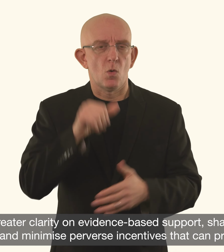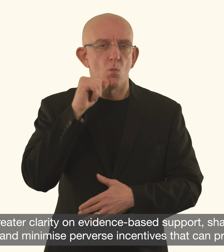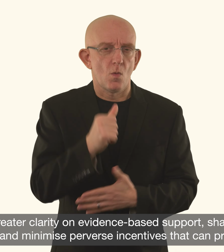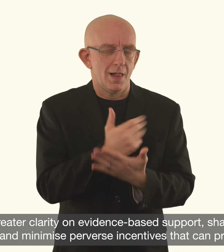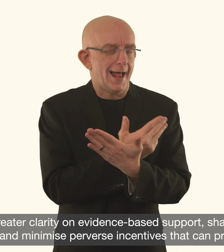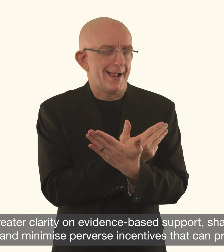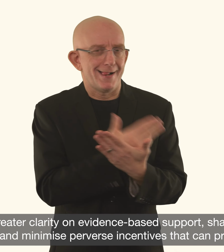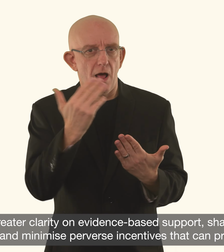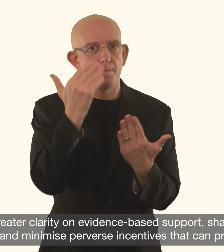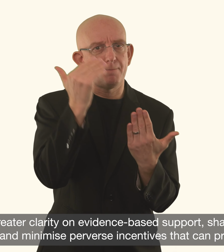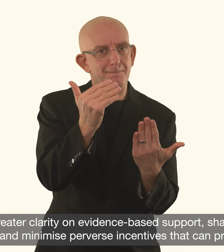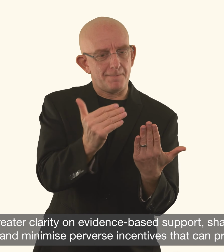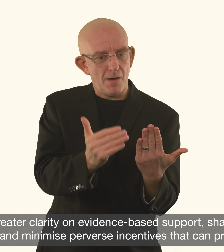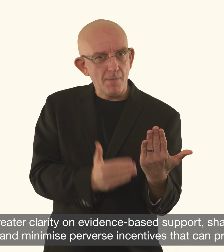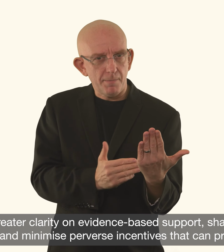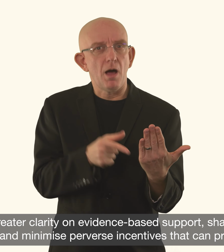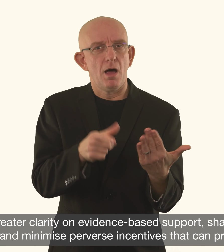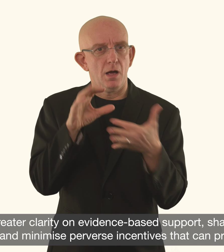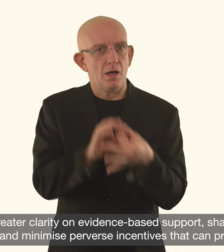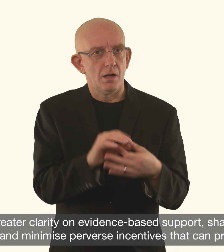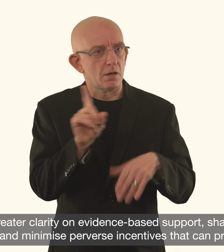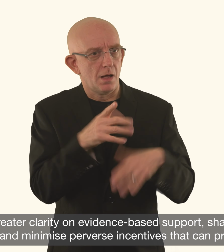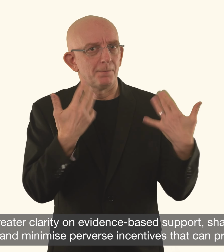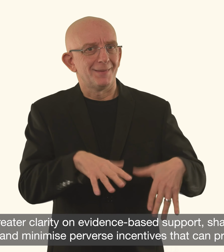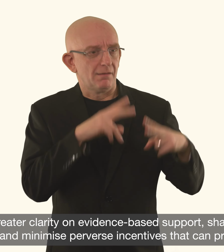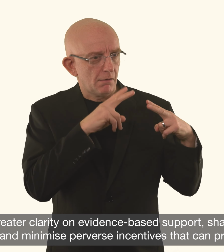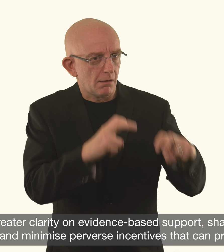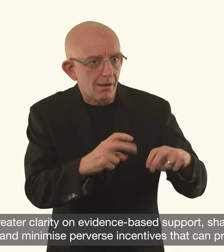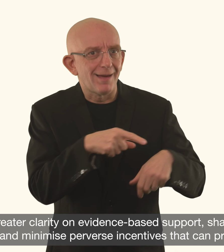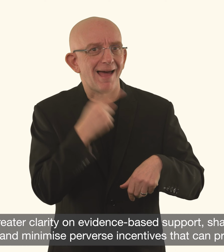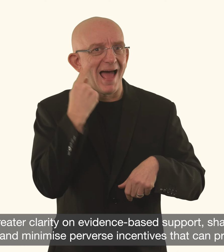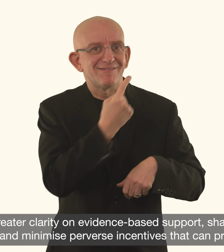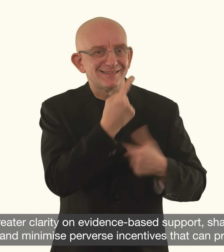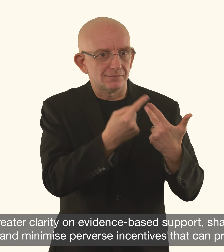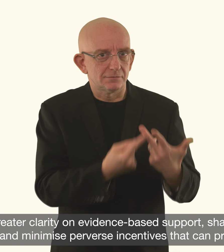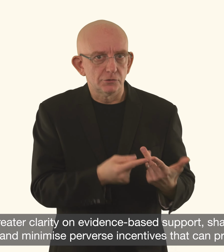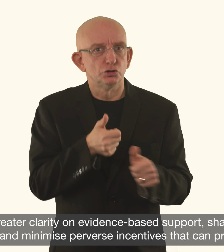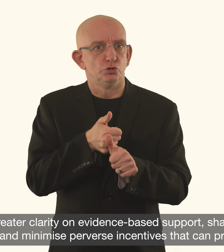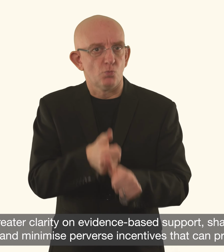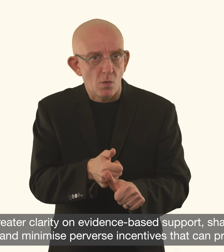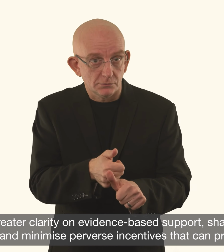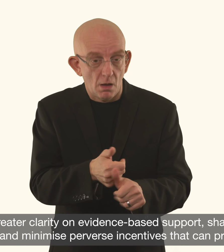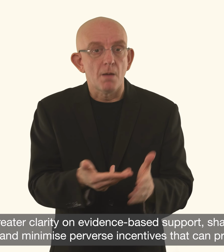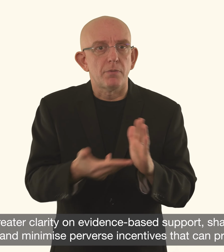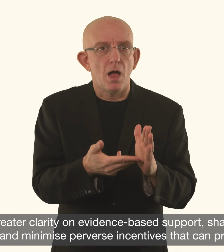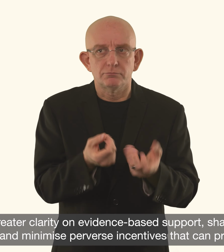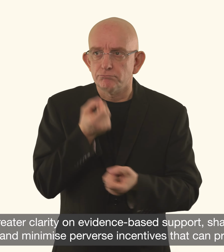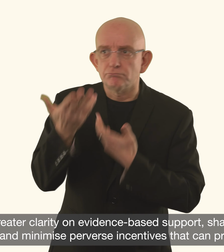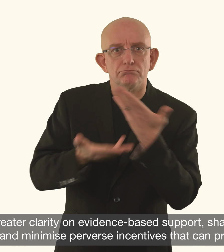Will provide greater clarity on evidence based support, share examples of best practice and minimise perverse incentives